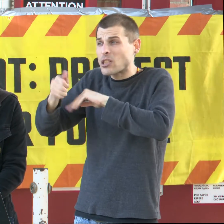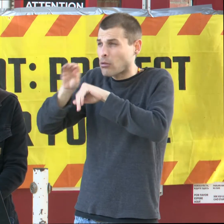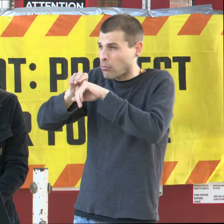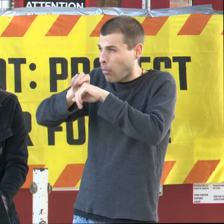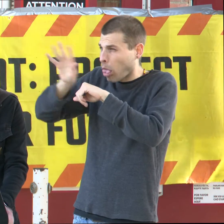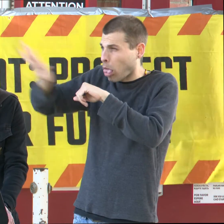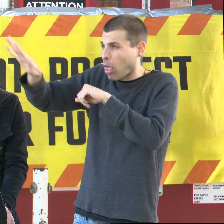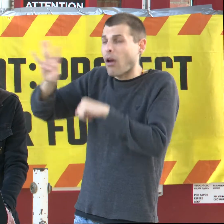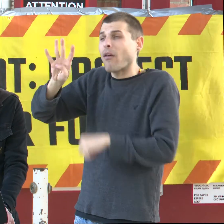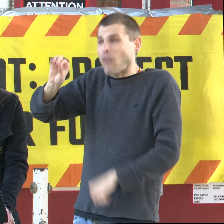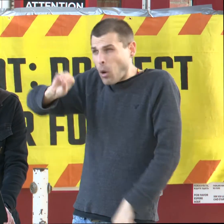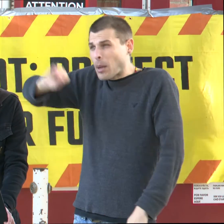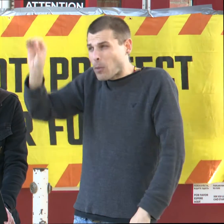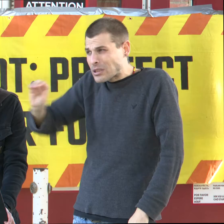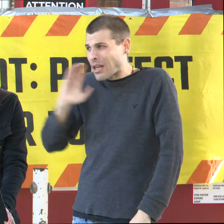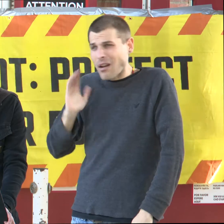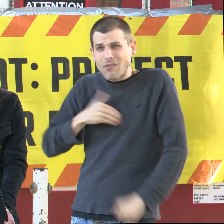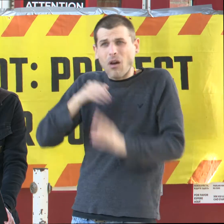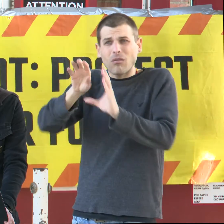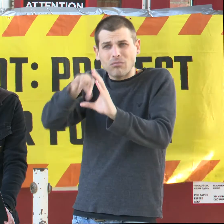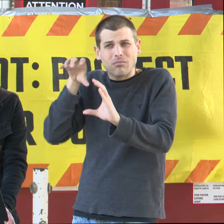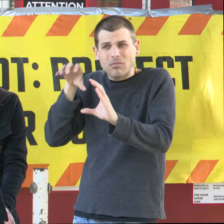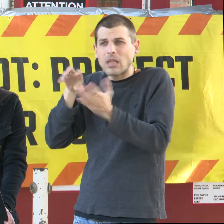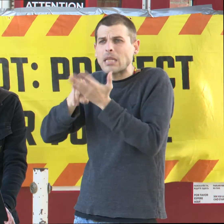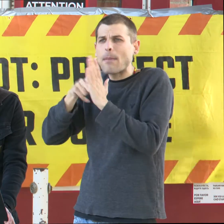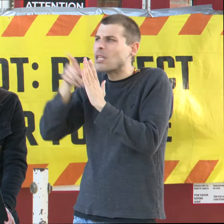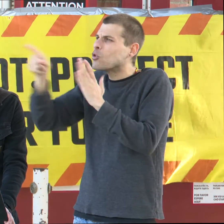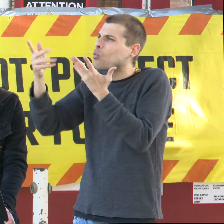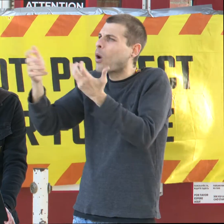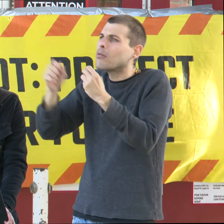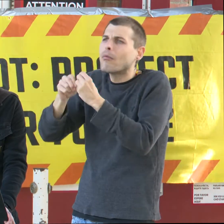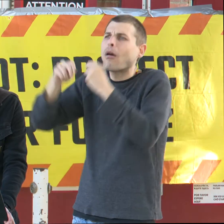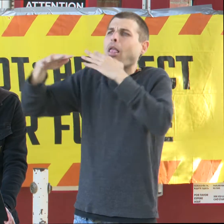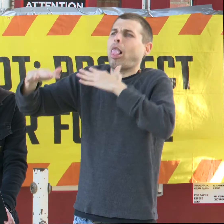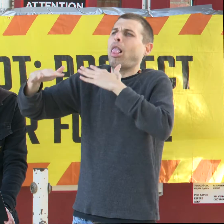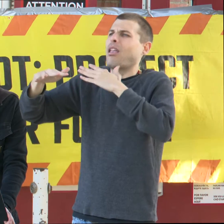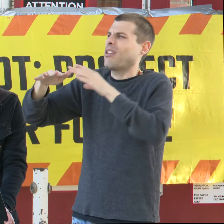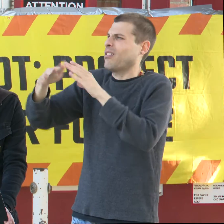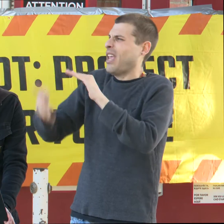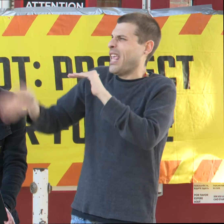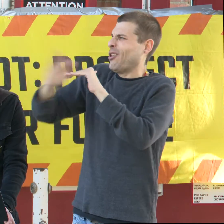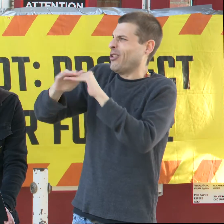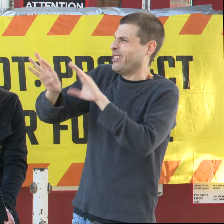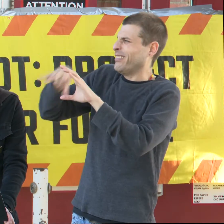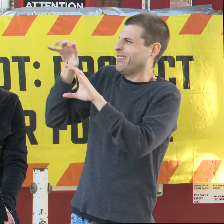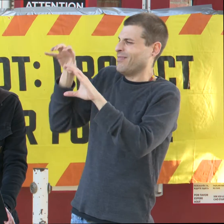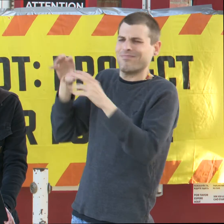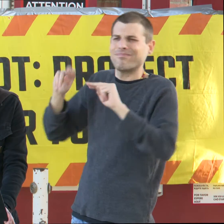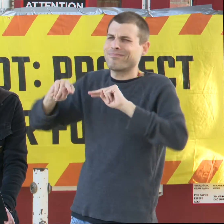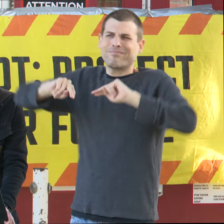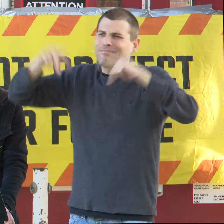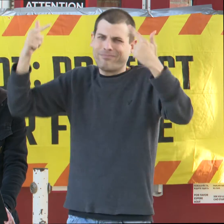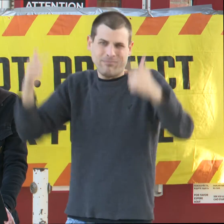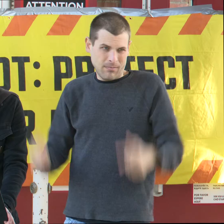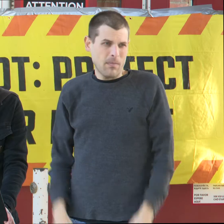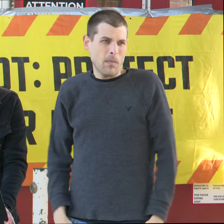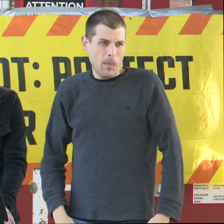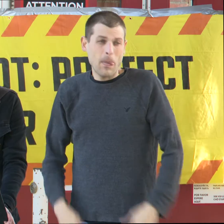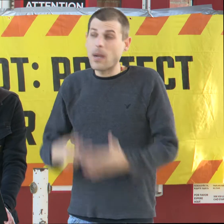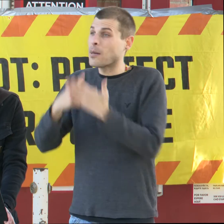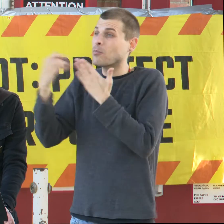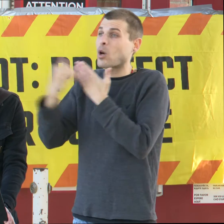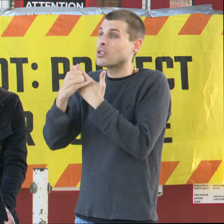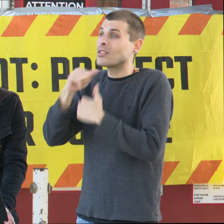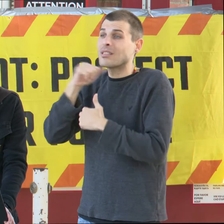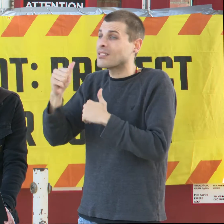carbon emissions, we cannot support any plan that proposes to add to those staggering numbers. The project also does nothing to improve congestion. Even